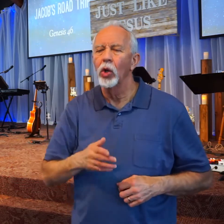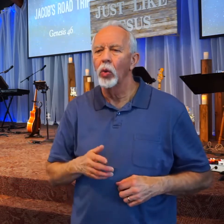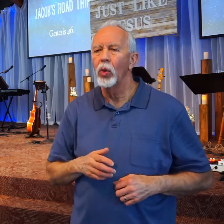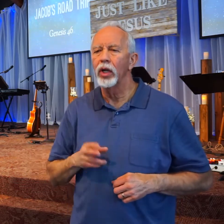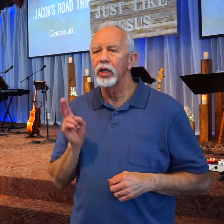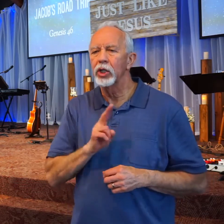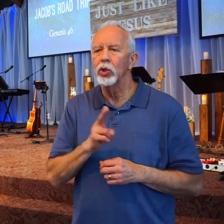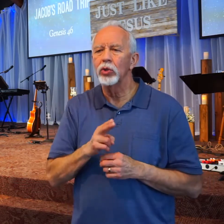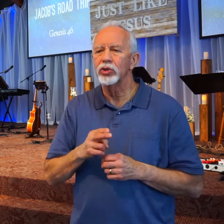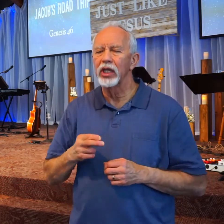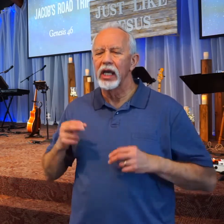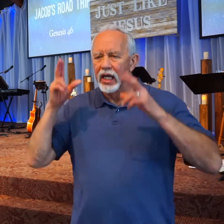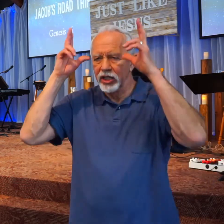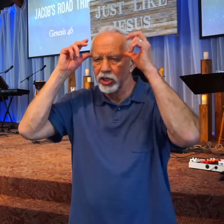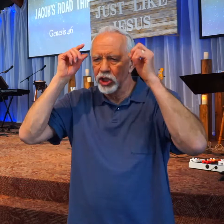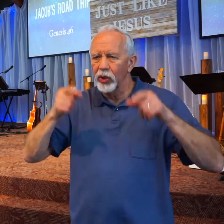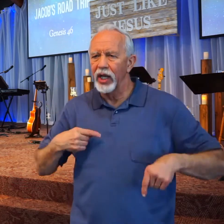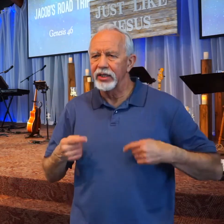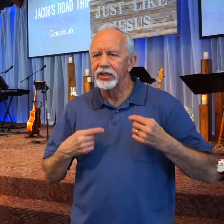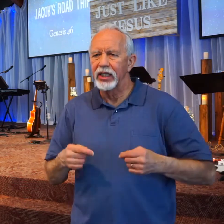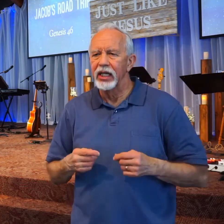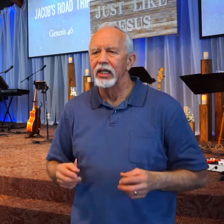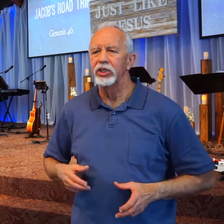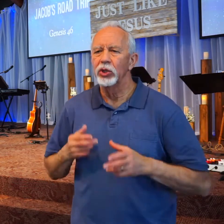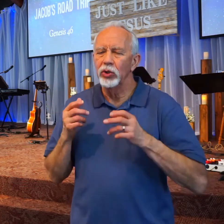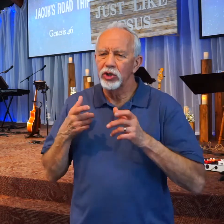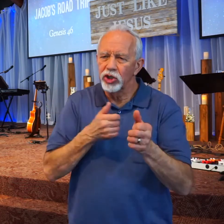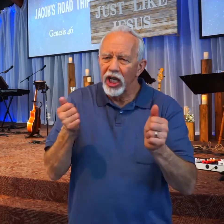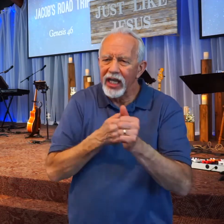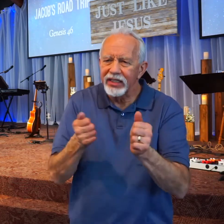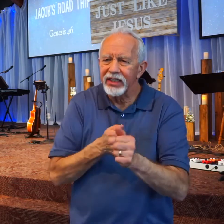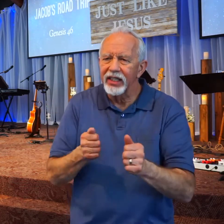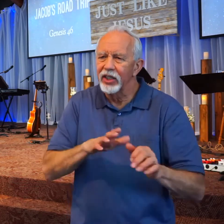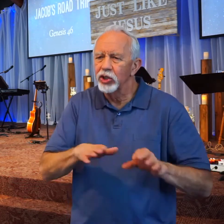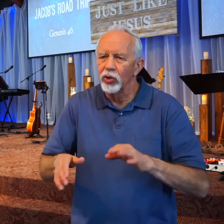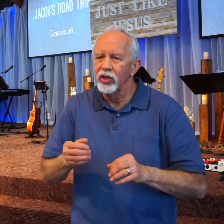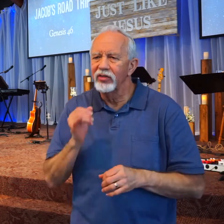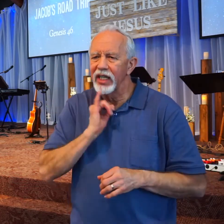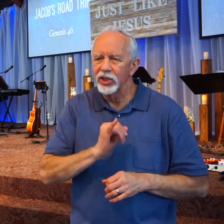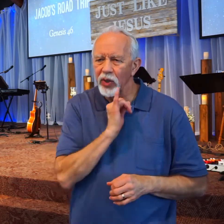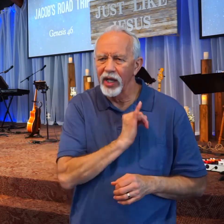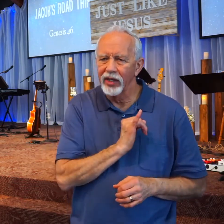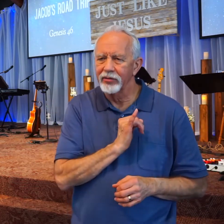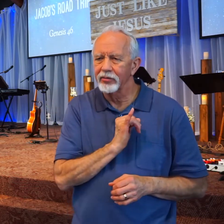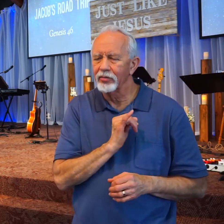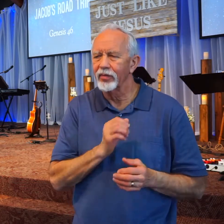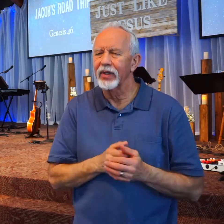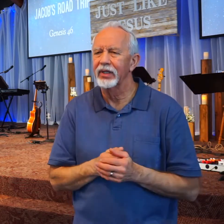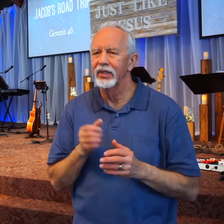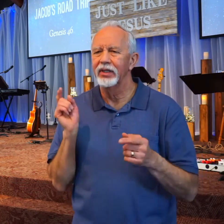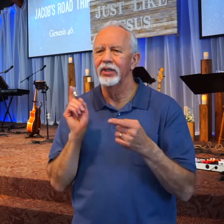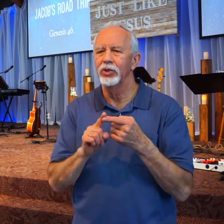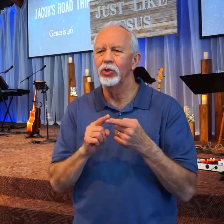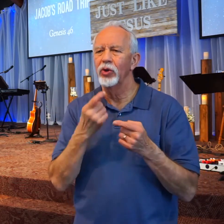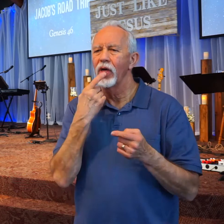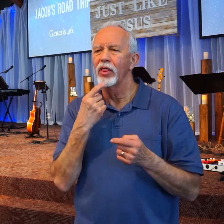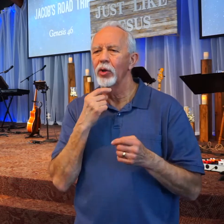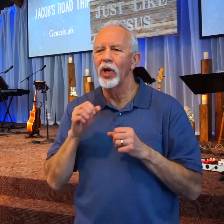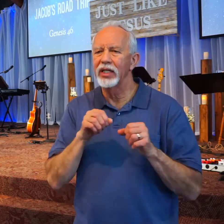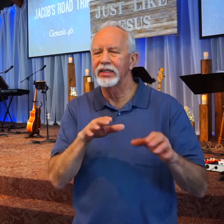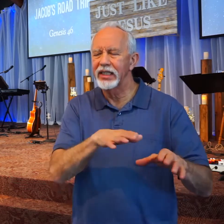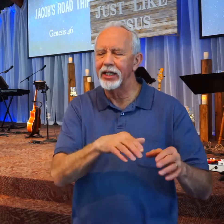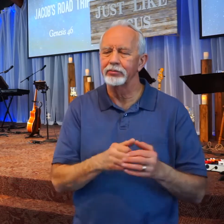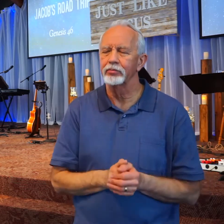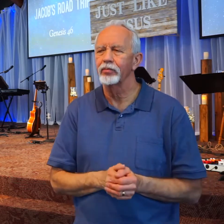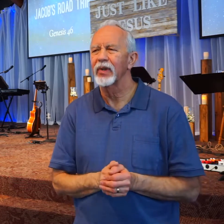Here we're on this road trip. Jacob and all his offspring, they come to Egypt. And I'm going to fast forward just a little bit for the sake of